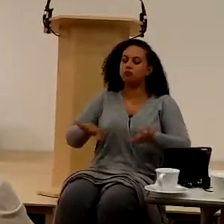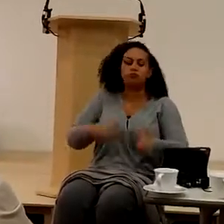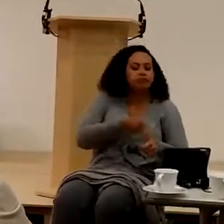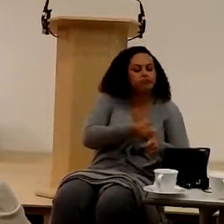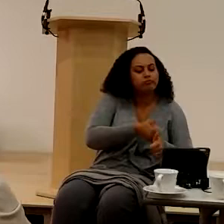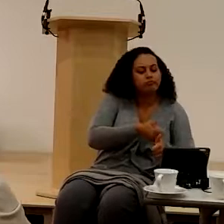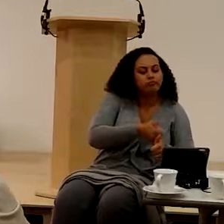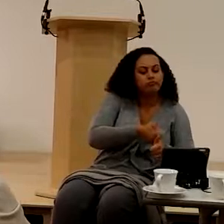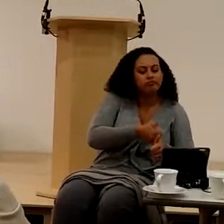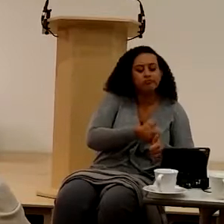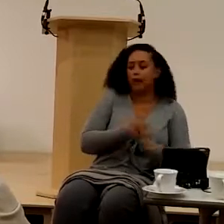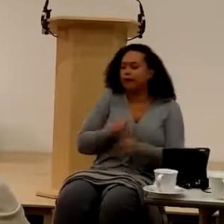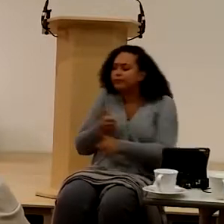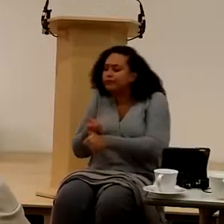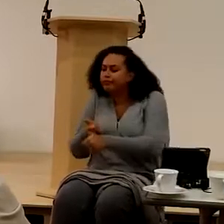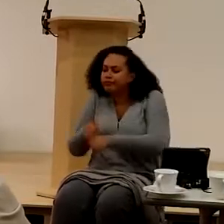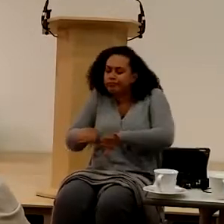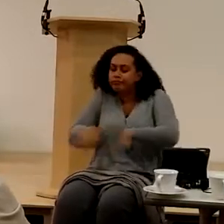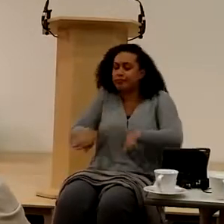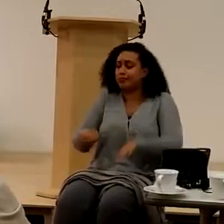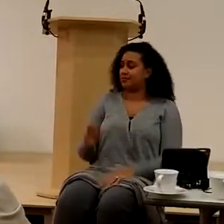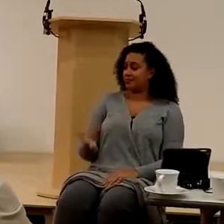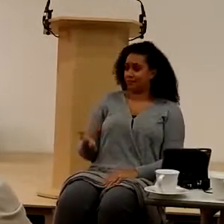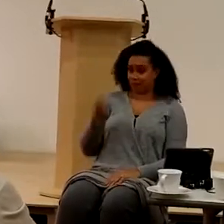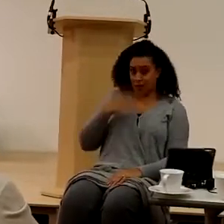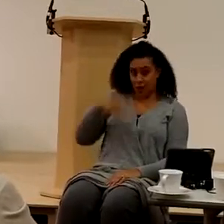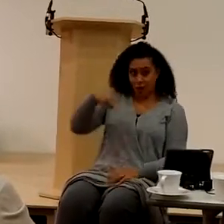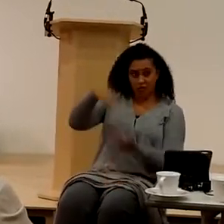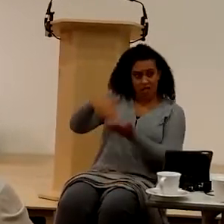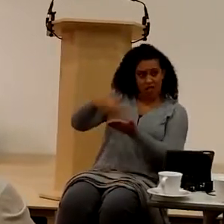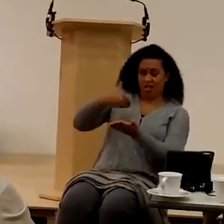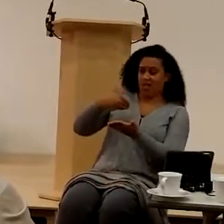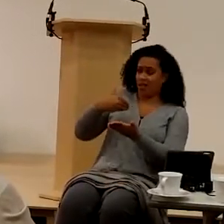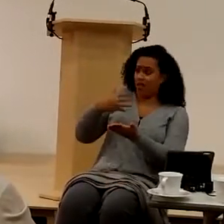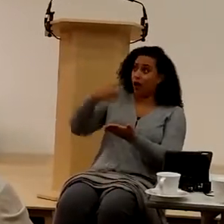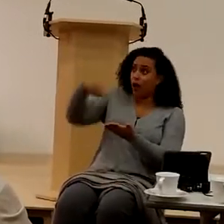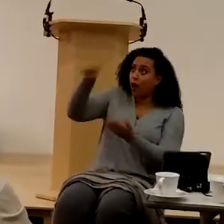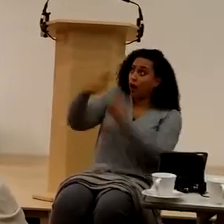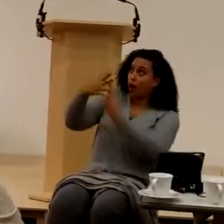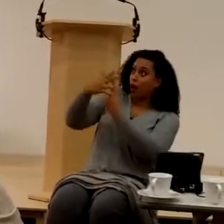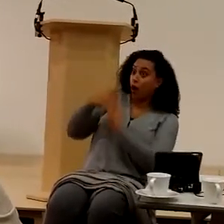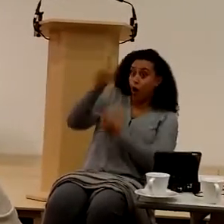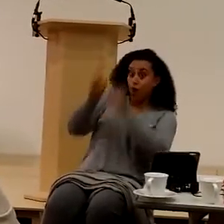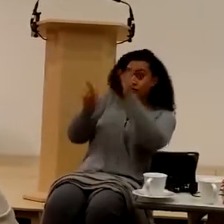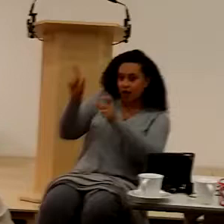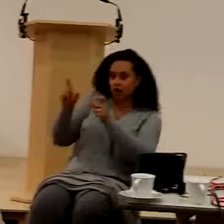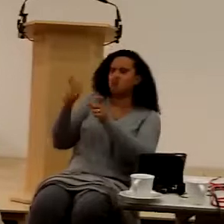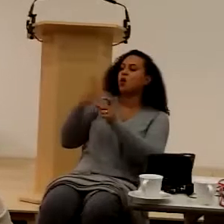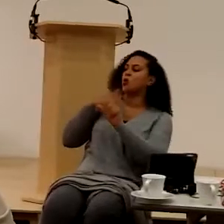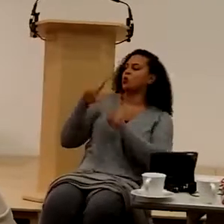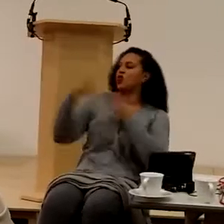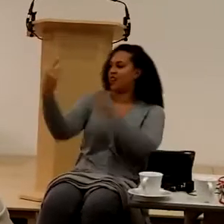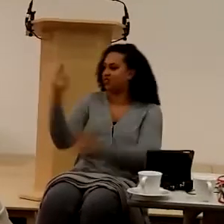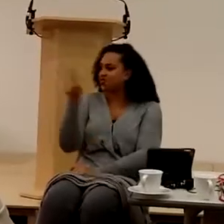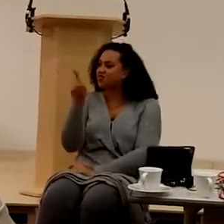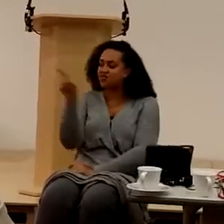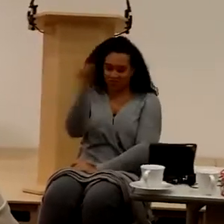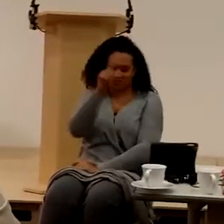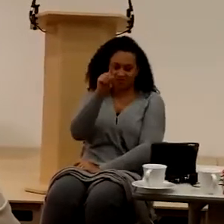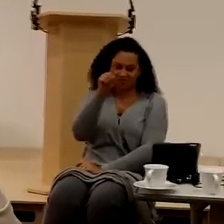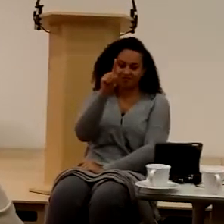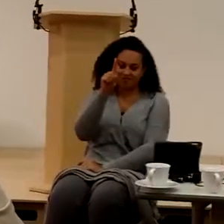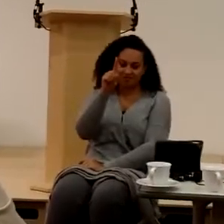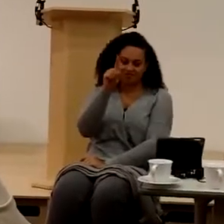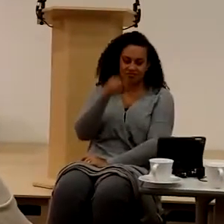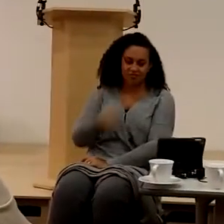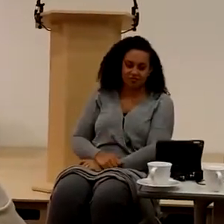contradictions. We want to end our oppression by entering a